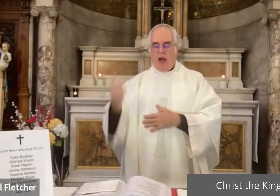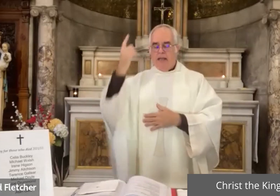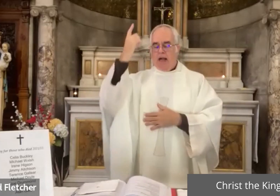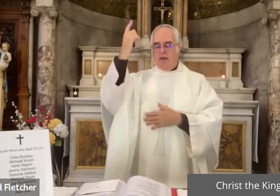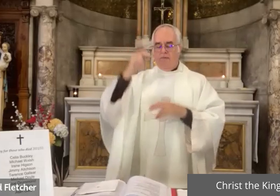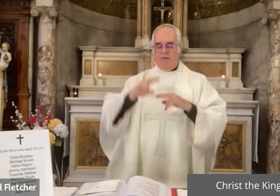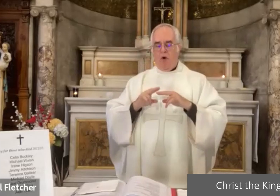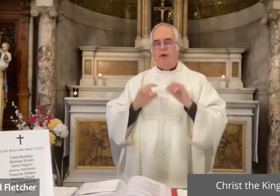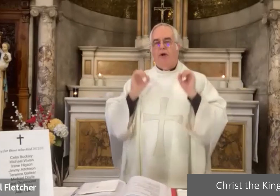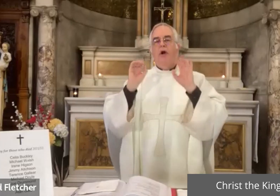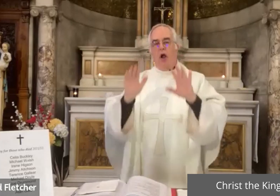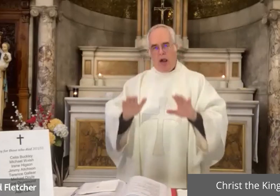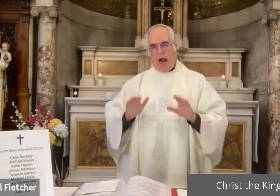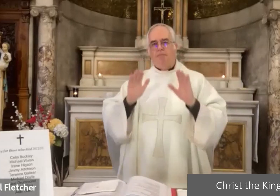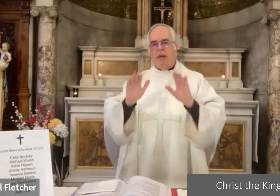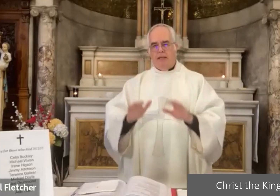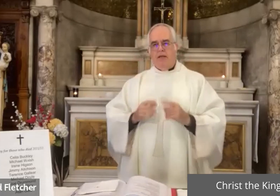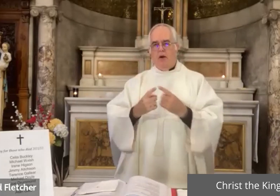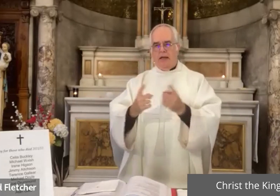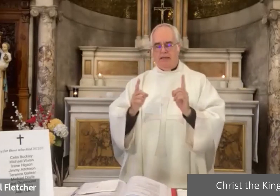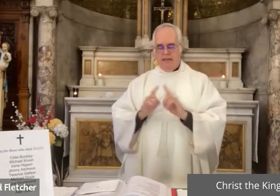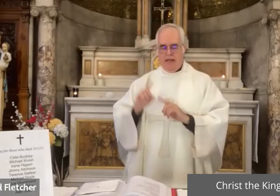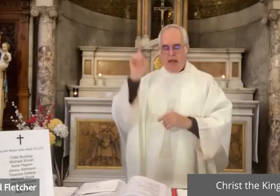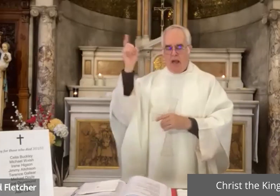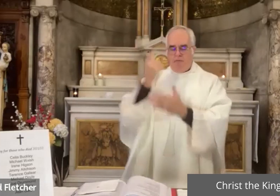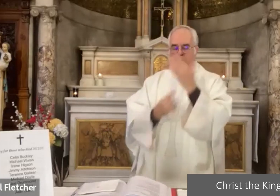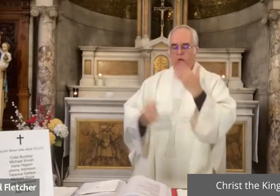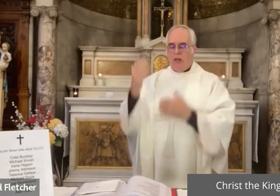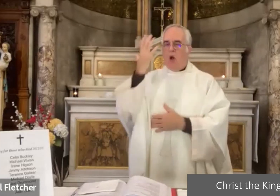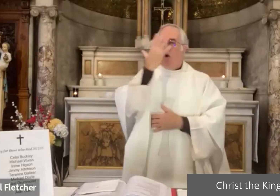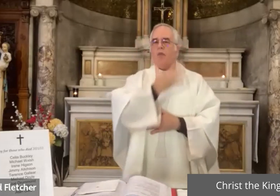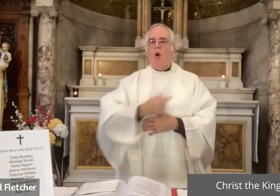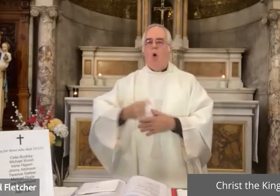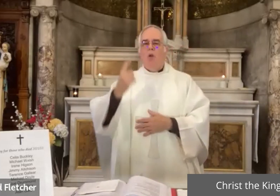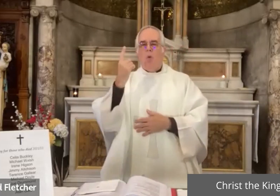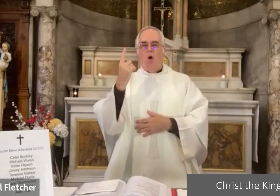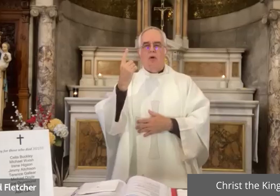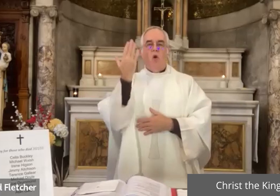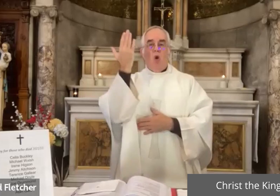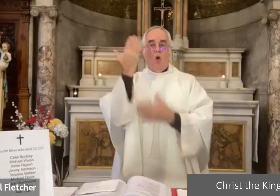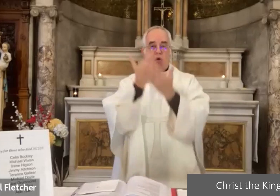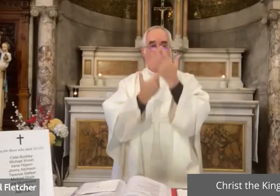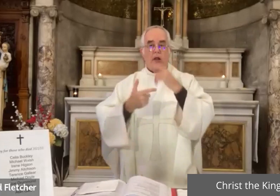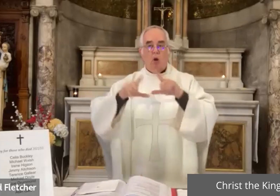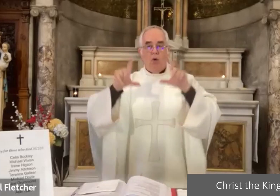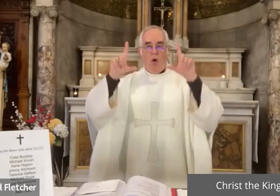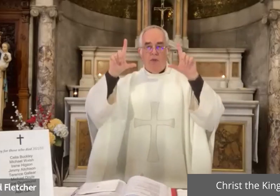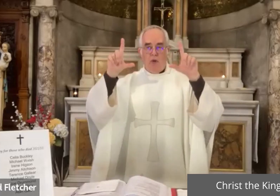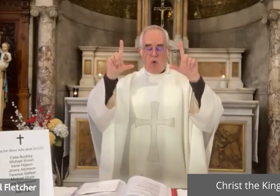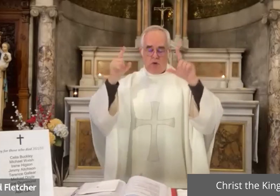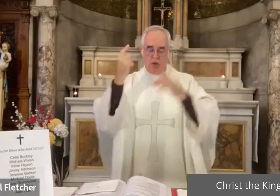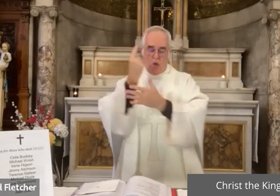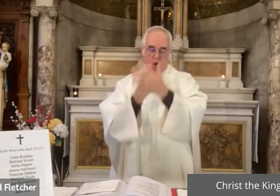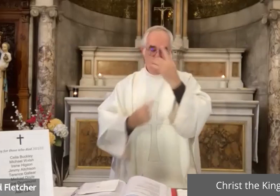at the right hand of the Father, have mercy on us. For you alone are the Holy One, you alone